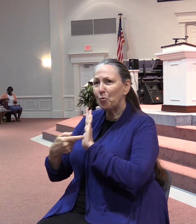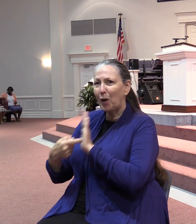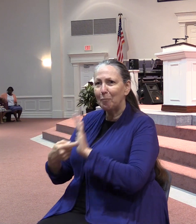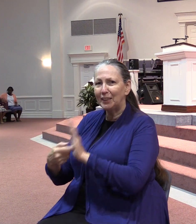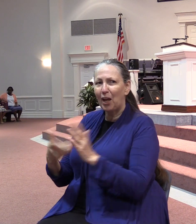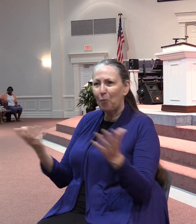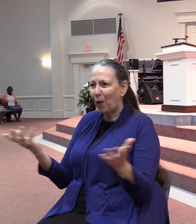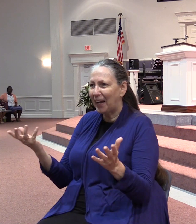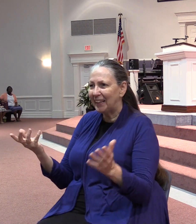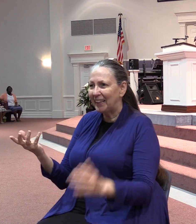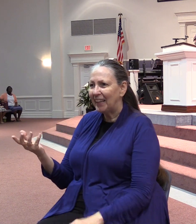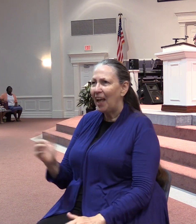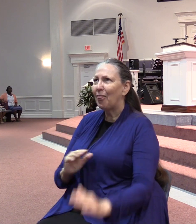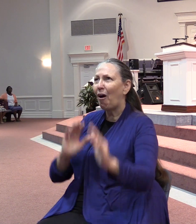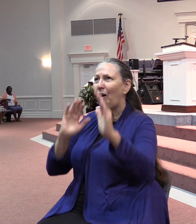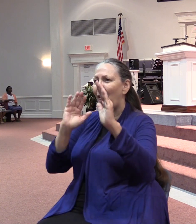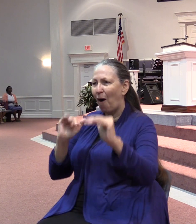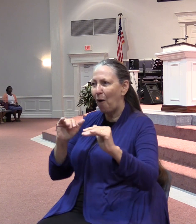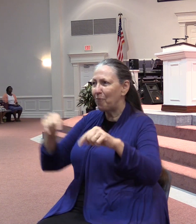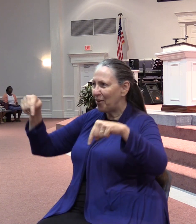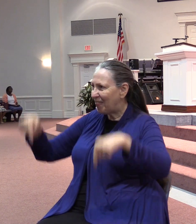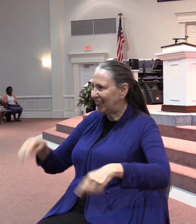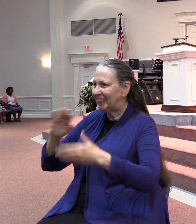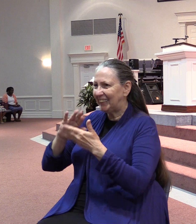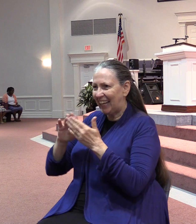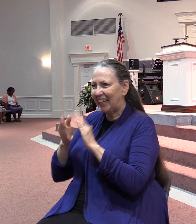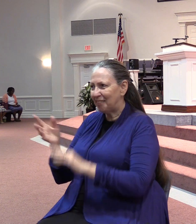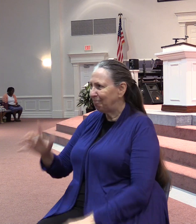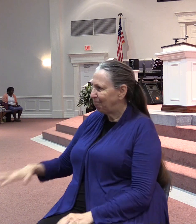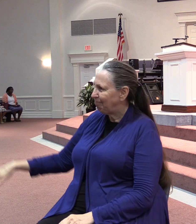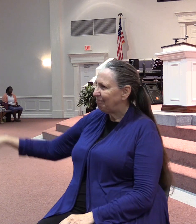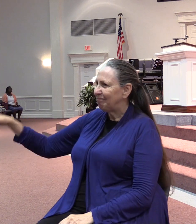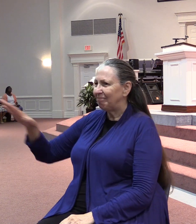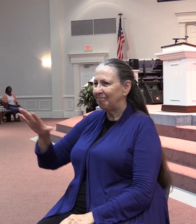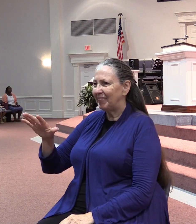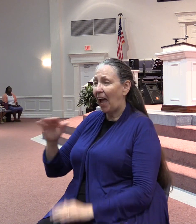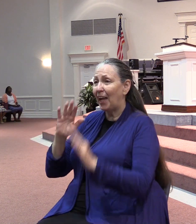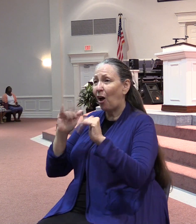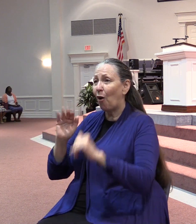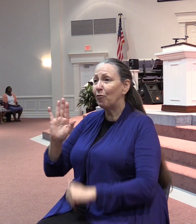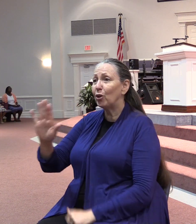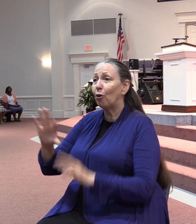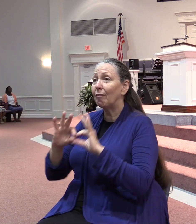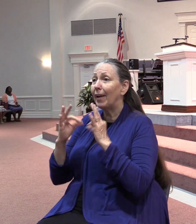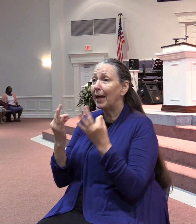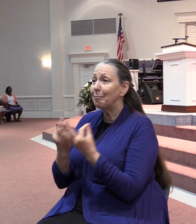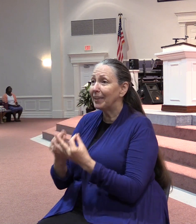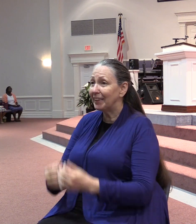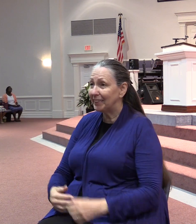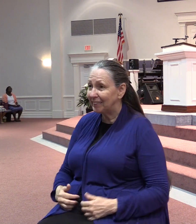represent the hope for this city and even the hope for your lost family.